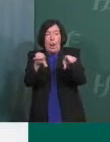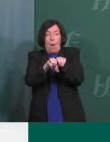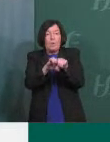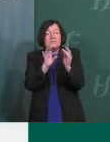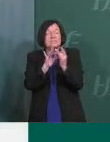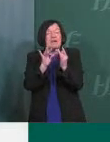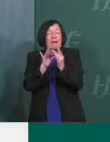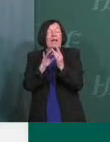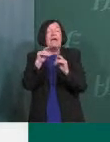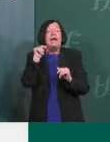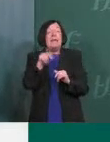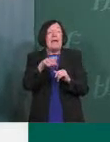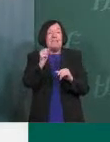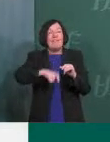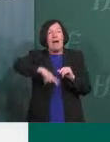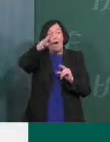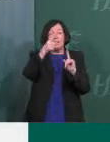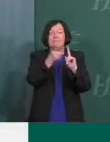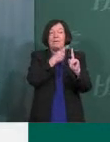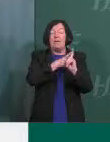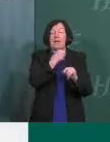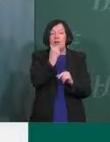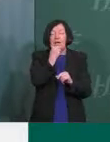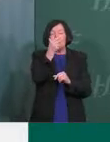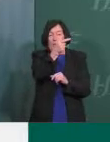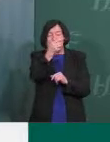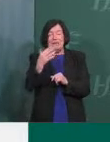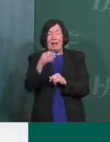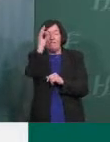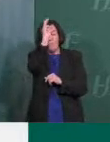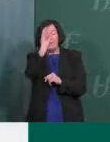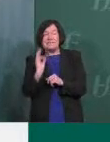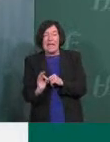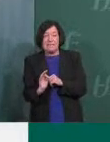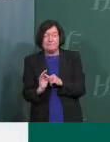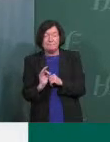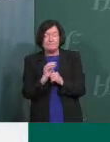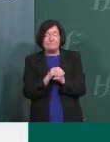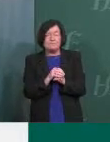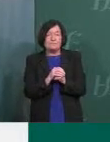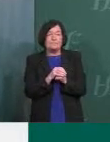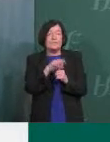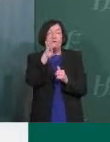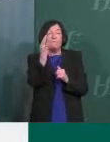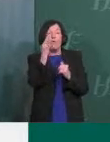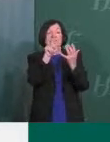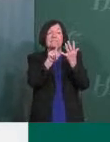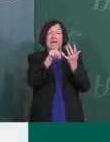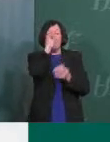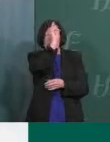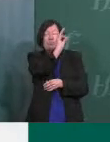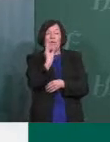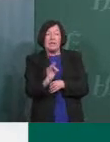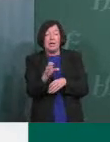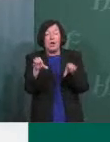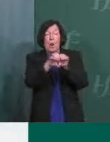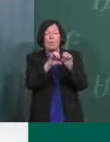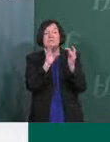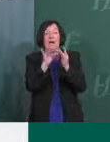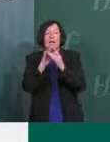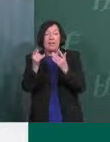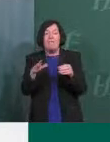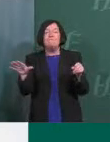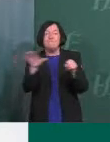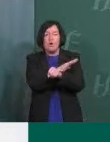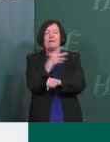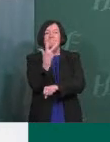and they also have the highest positivity level at 25%. 47% of close contacts now are